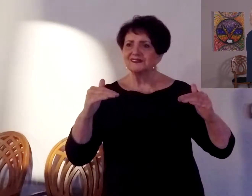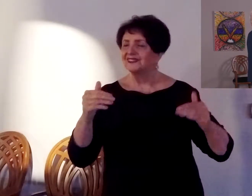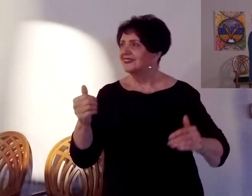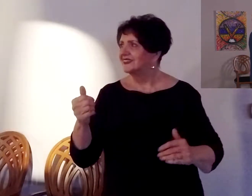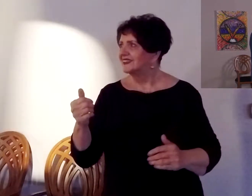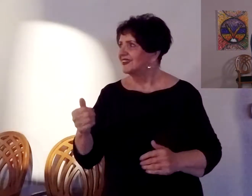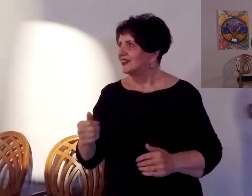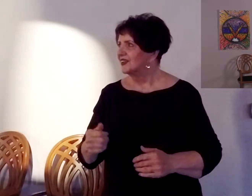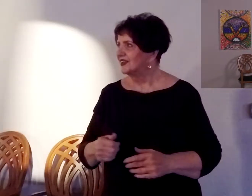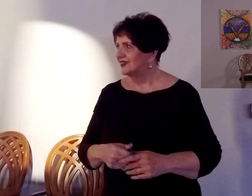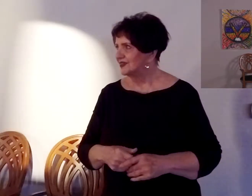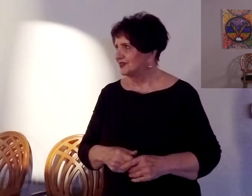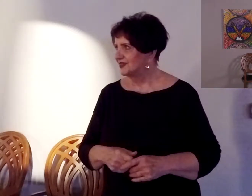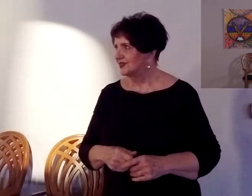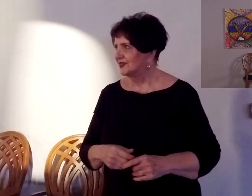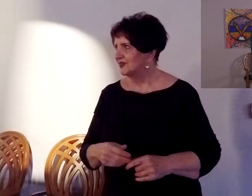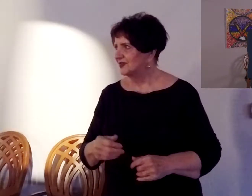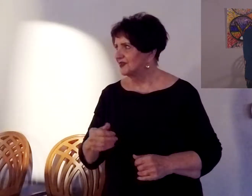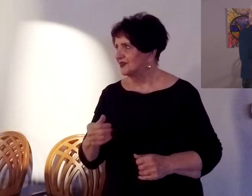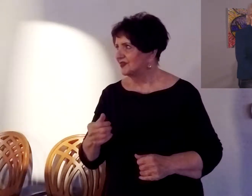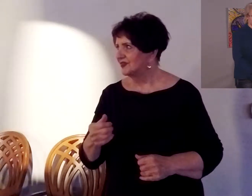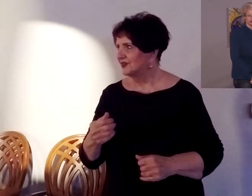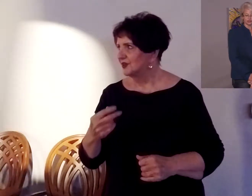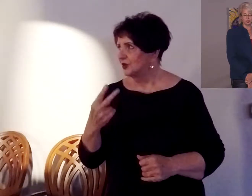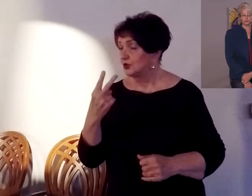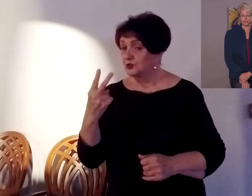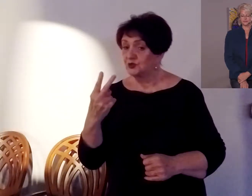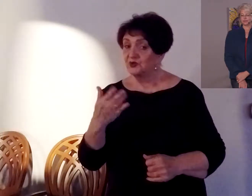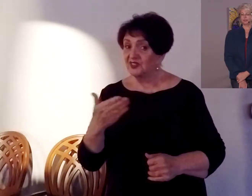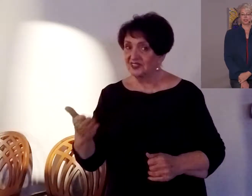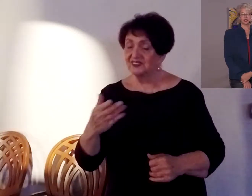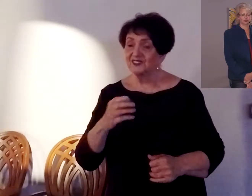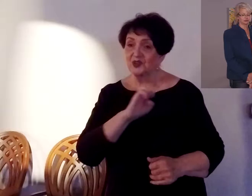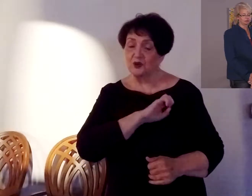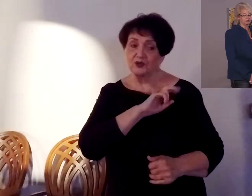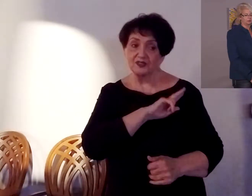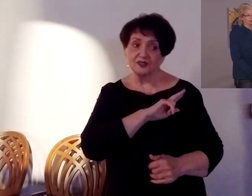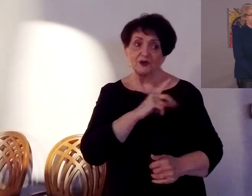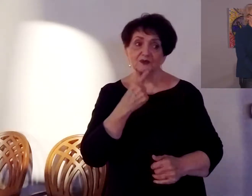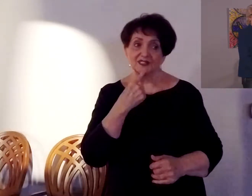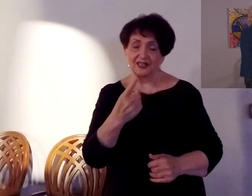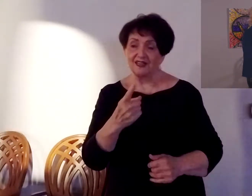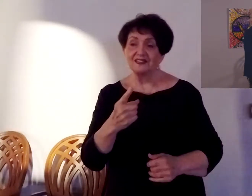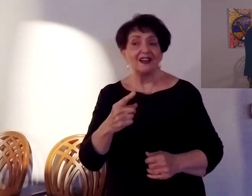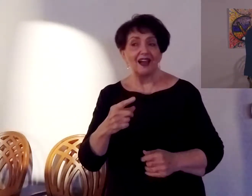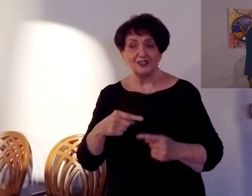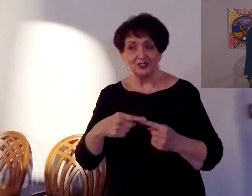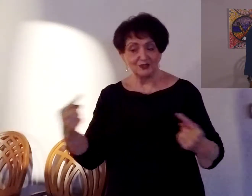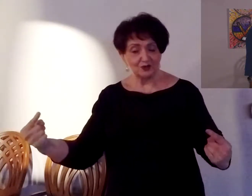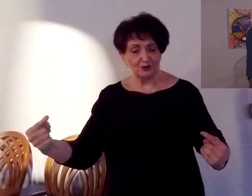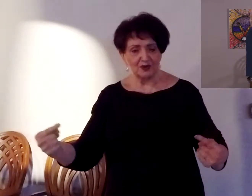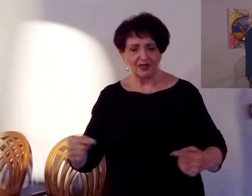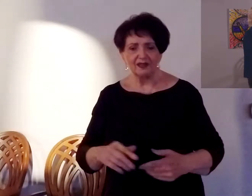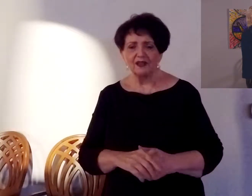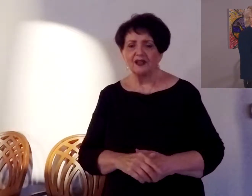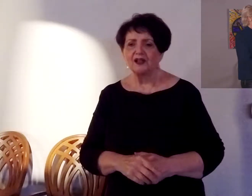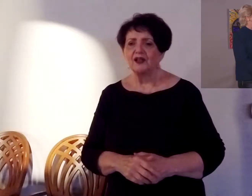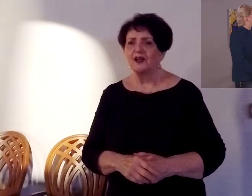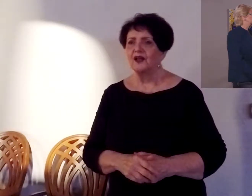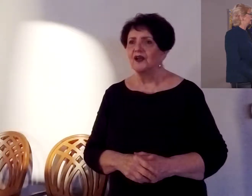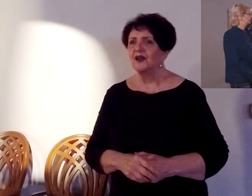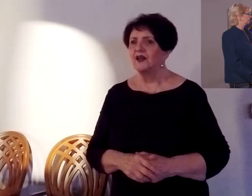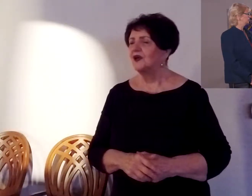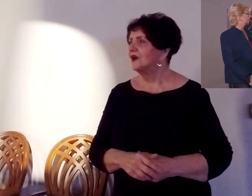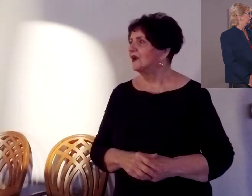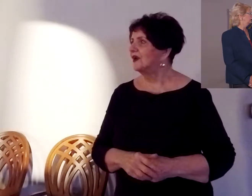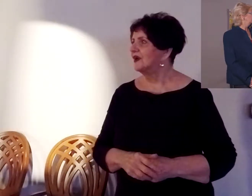At least two things. There are at least two things that Ernest Holmes has said that I don't agree with. One of them is a big giant error in the metaphysical